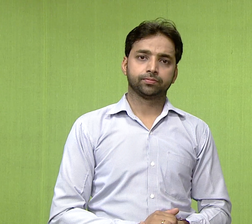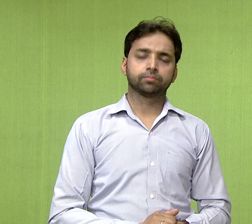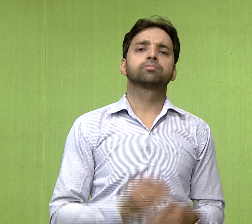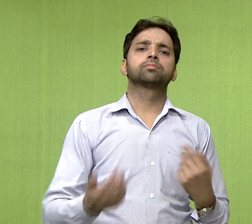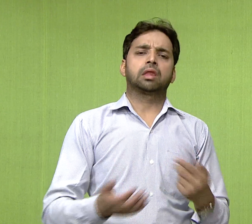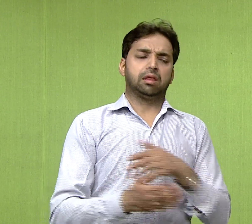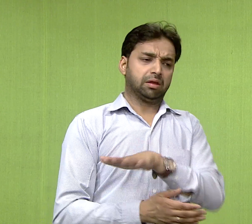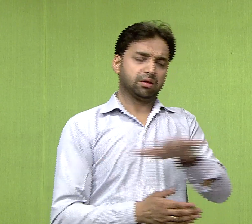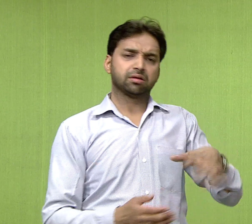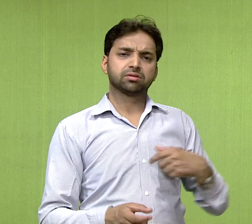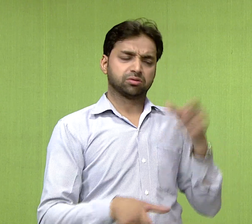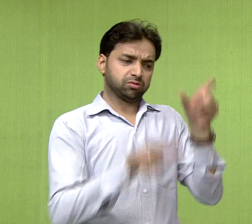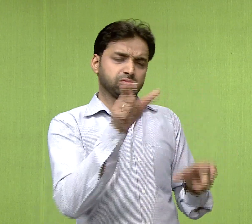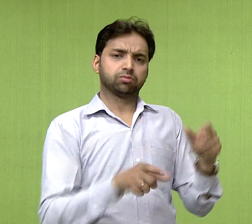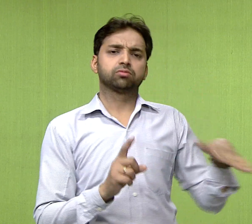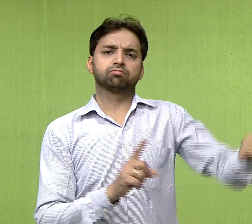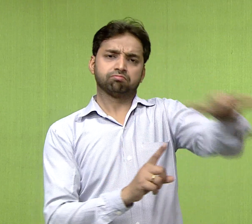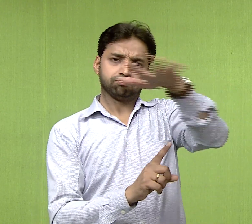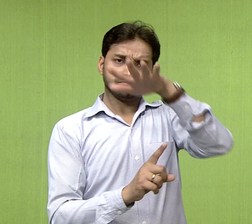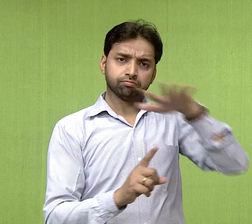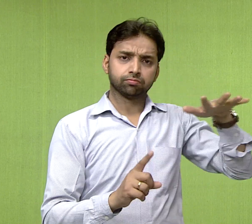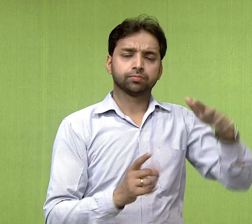It is the human made surrounding.